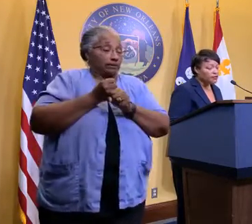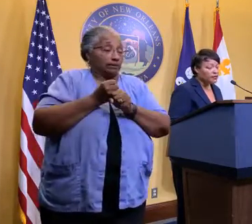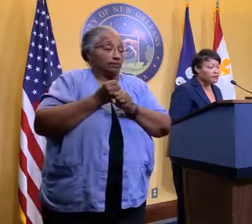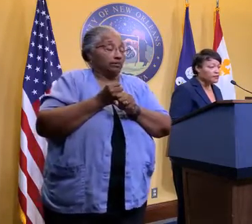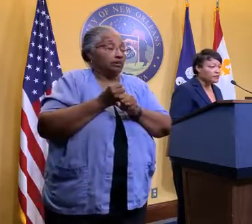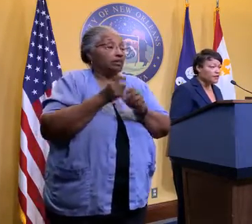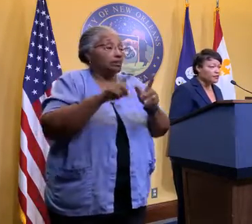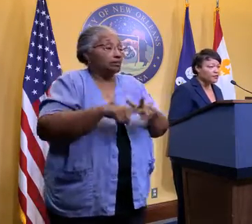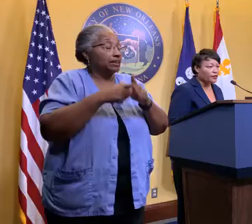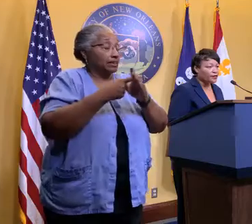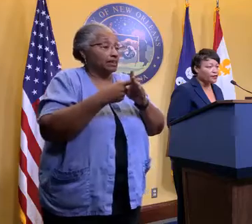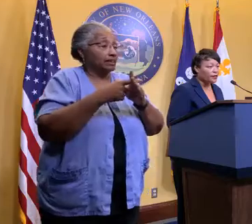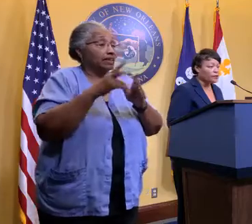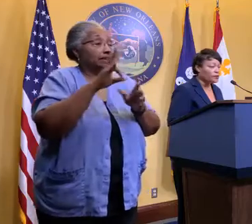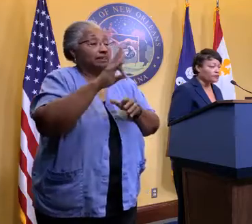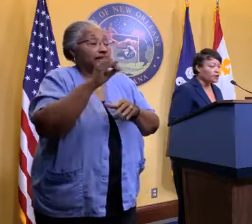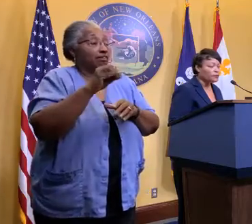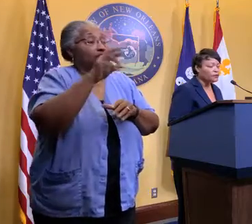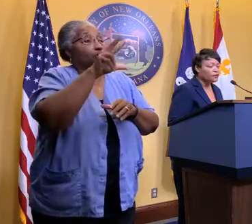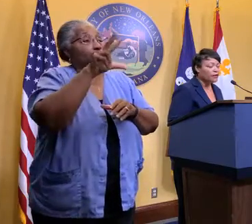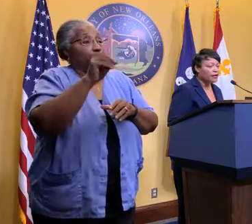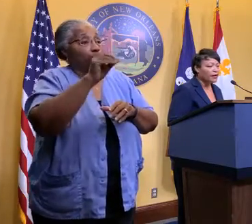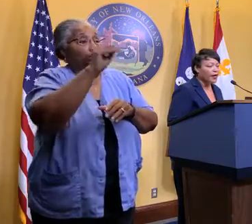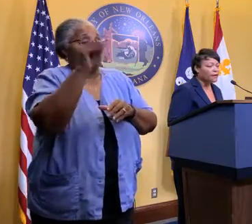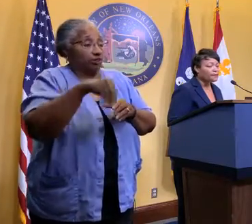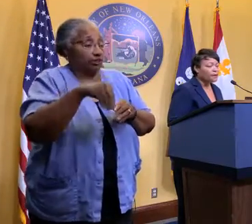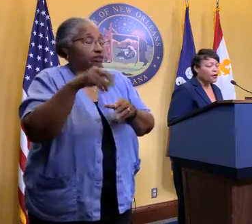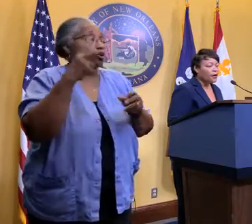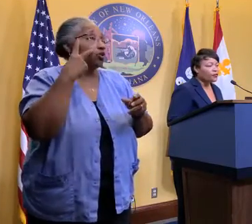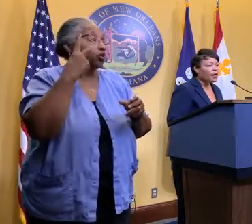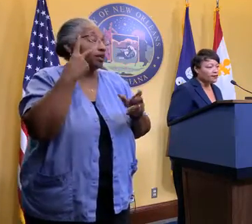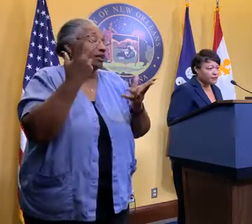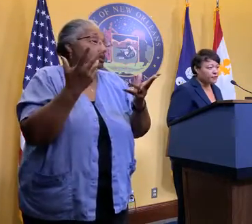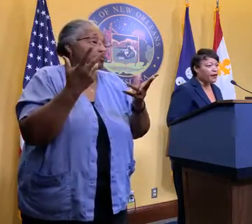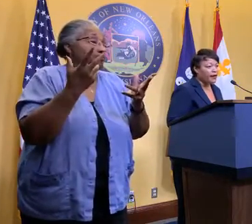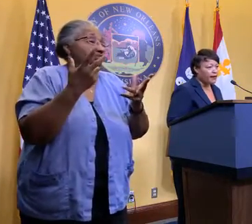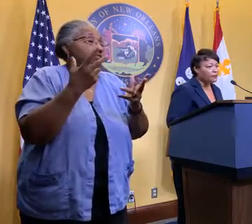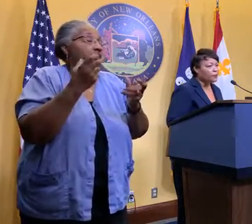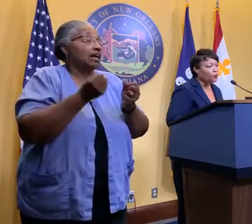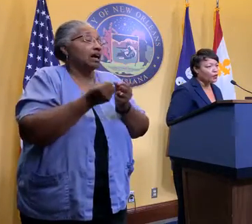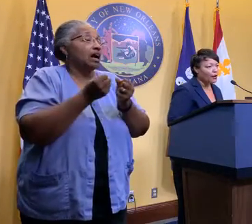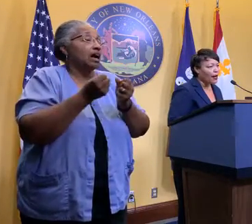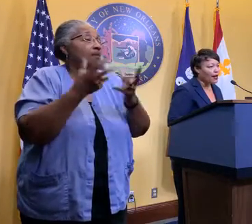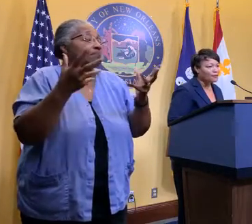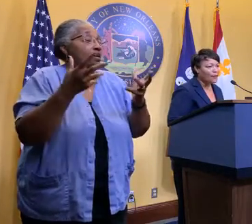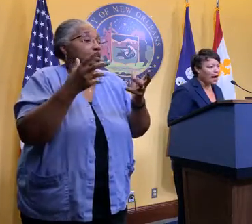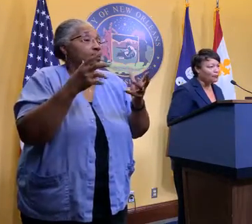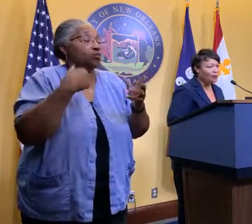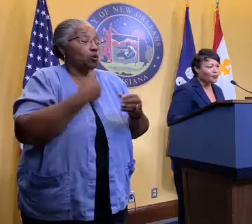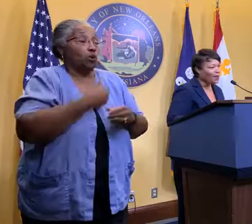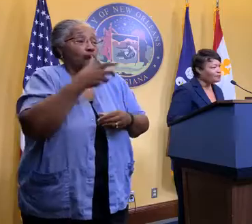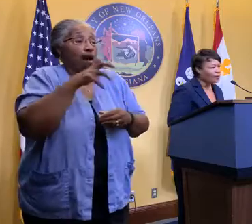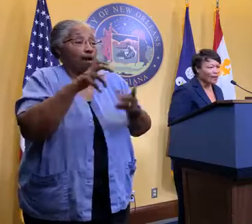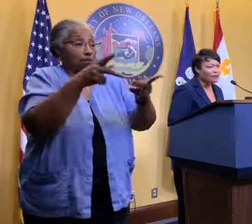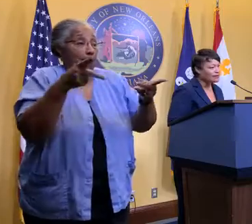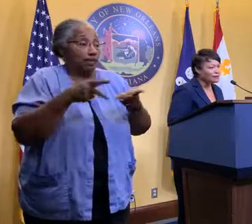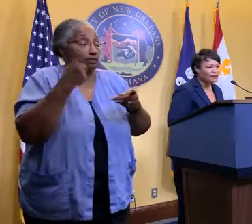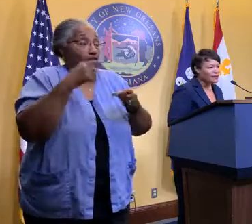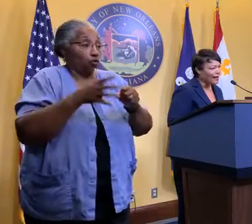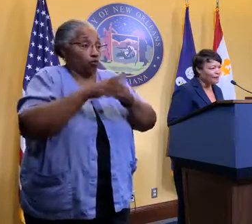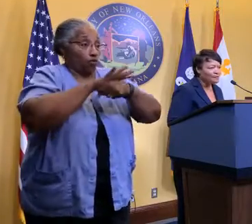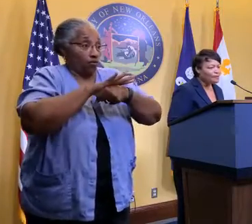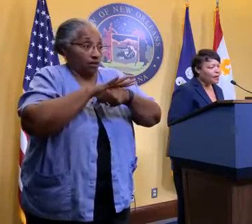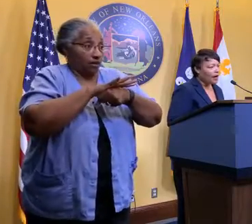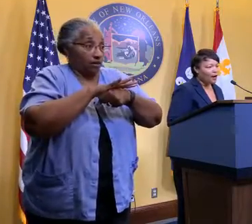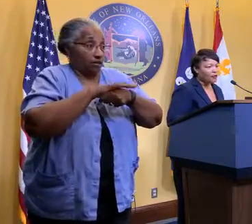You know, initially they did the 70-30, you know, in terms of looking at the rate of spread. You know, we were a hot spot. We were that place